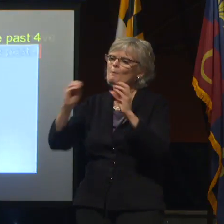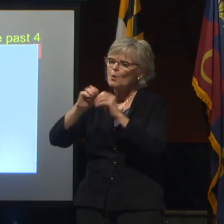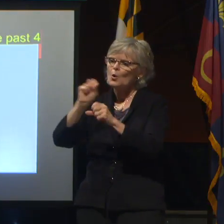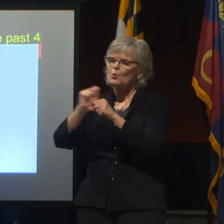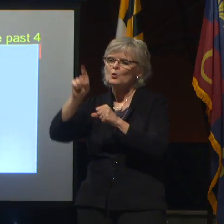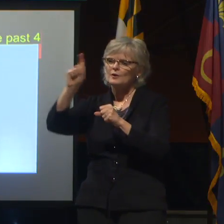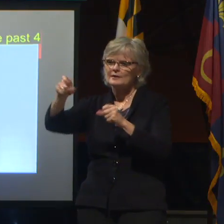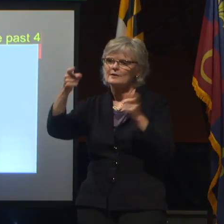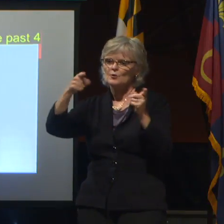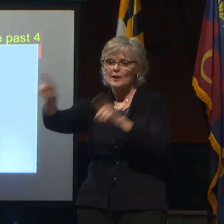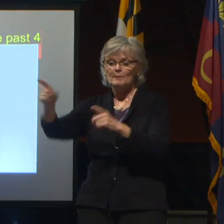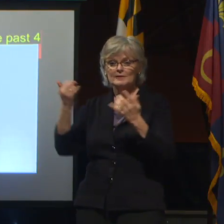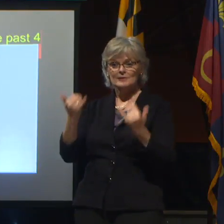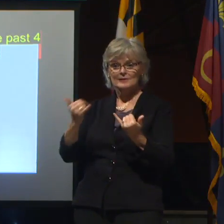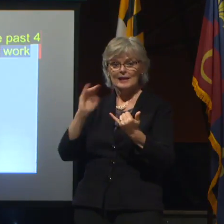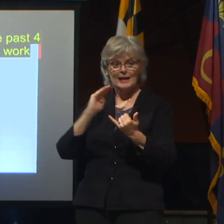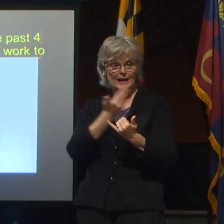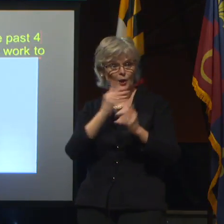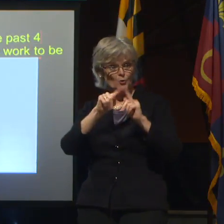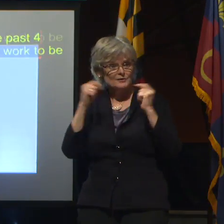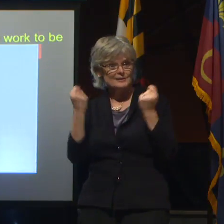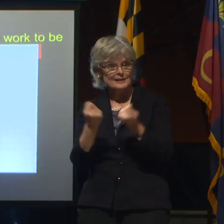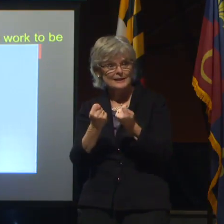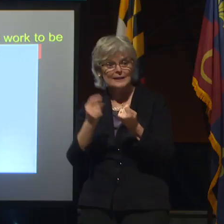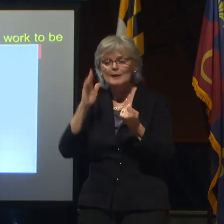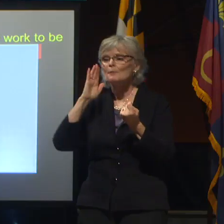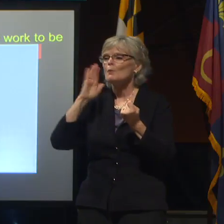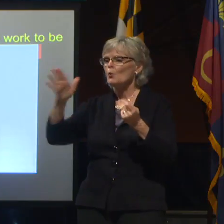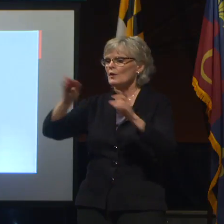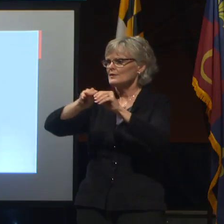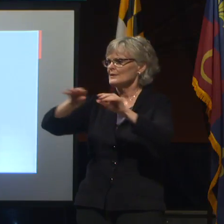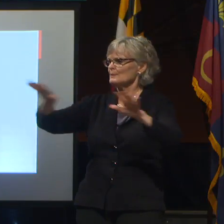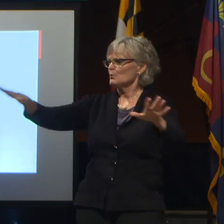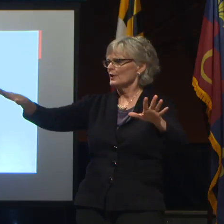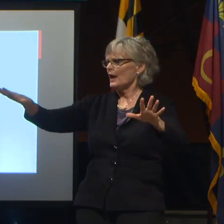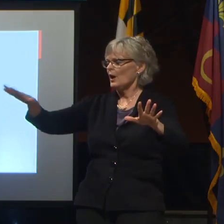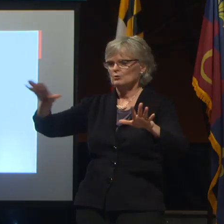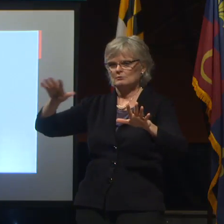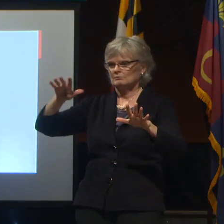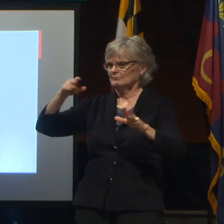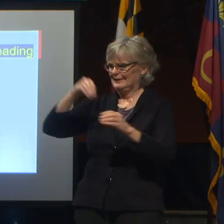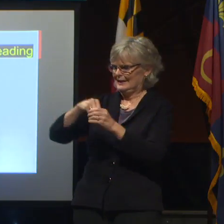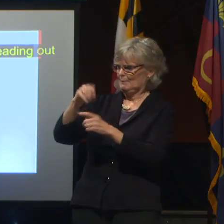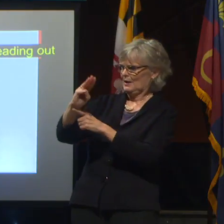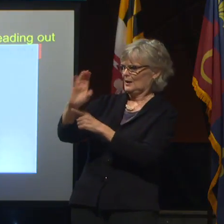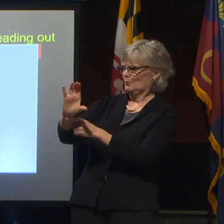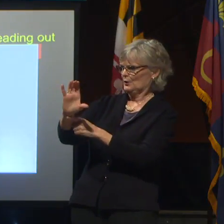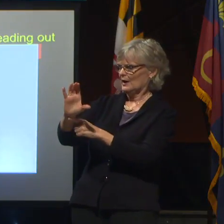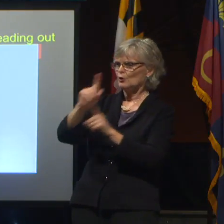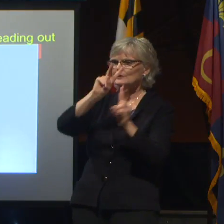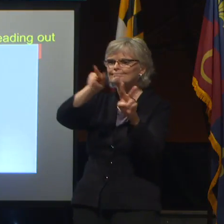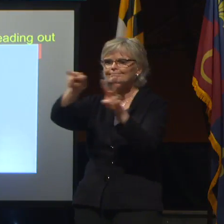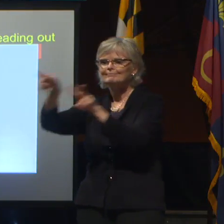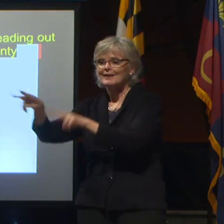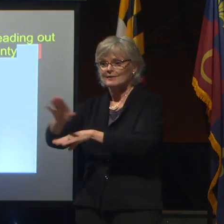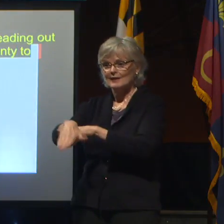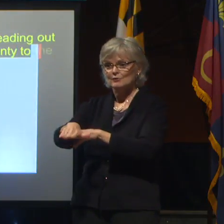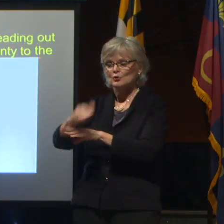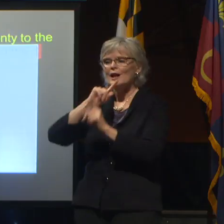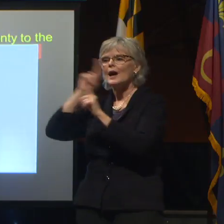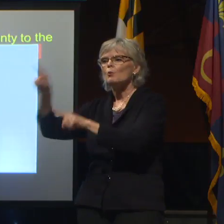done. And today, our entire team will be spreading out from one end of Montgomery County to the other. This afternoon, I'll